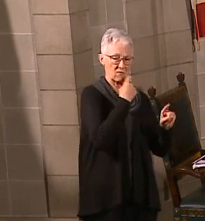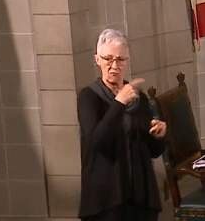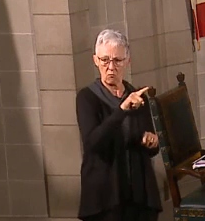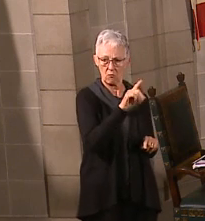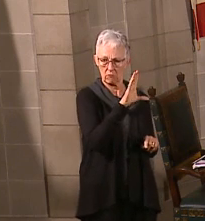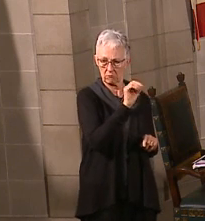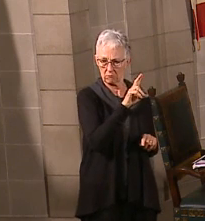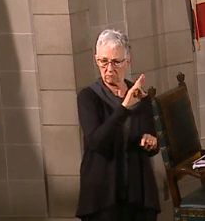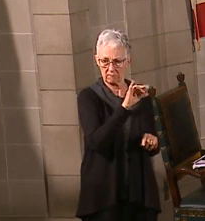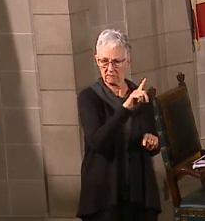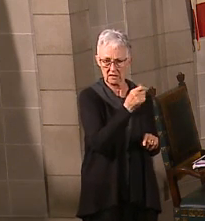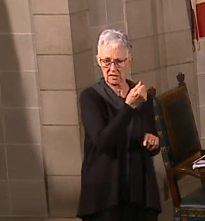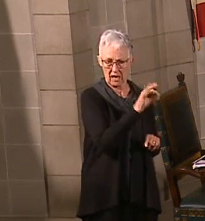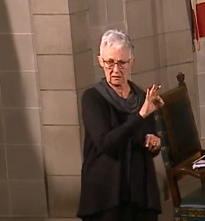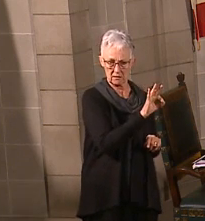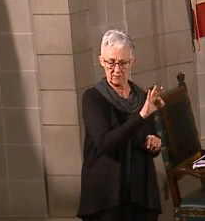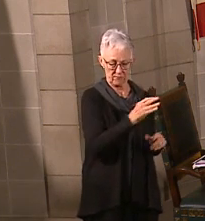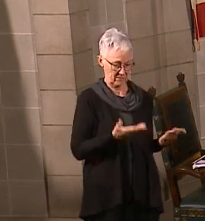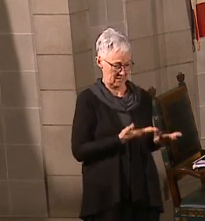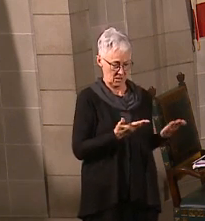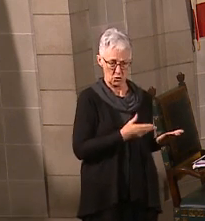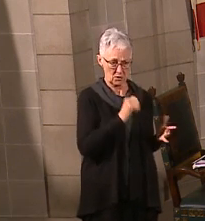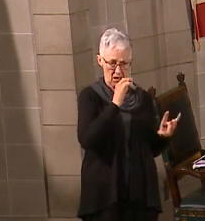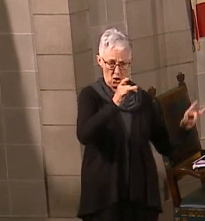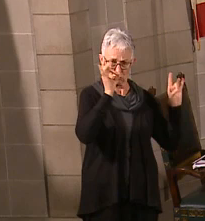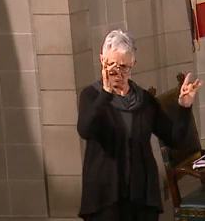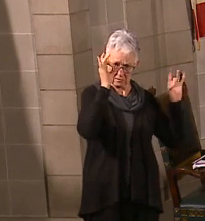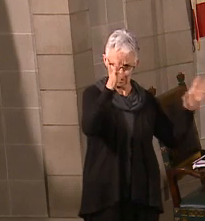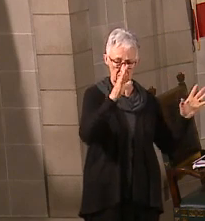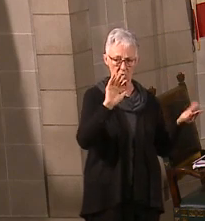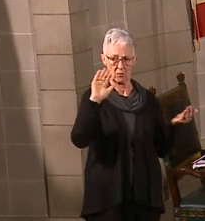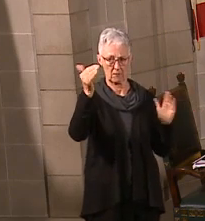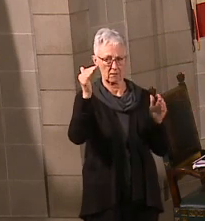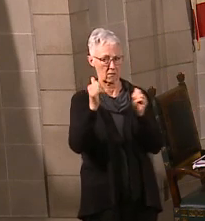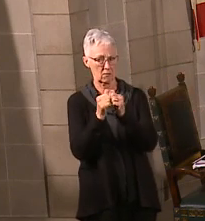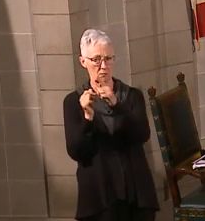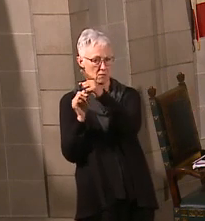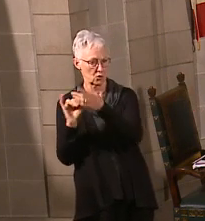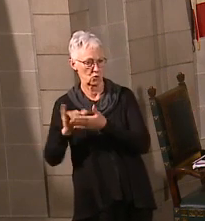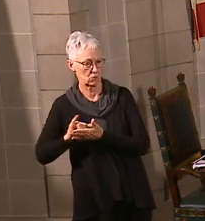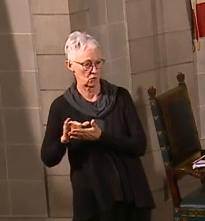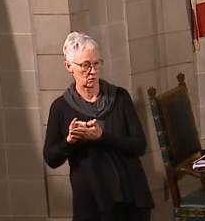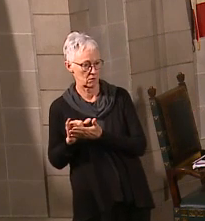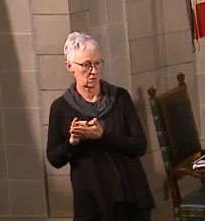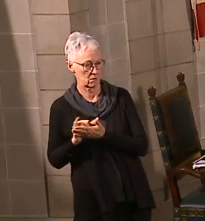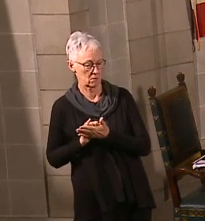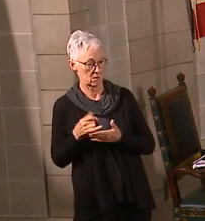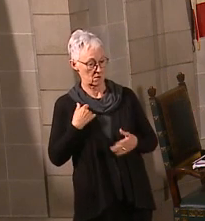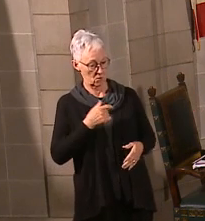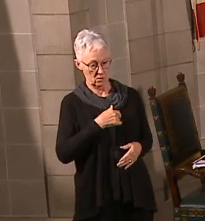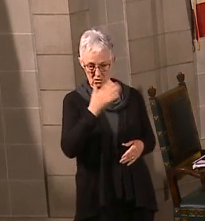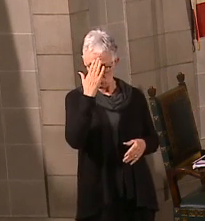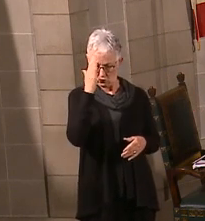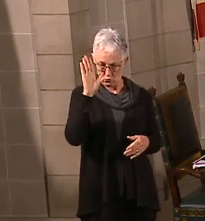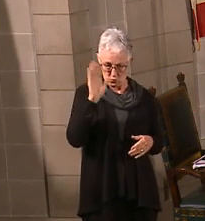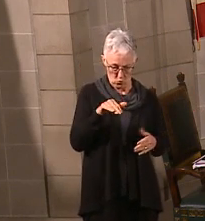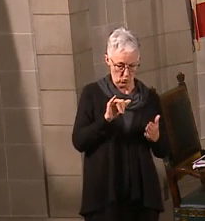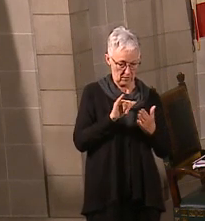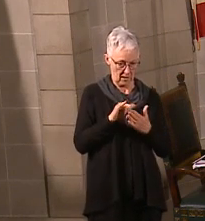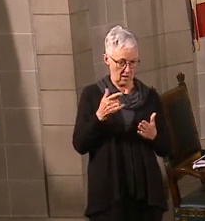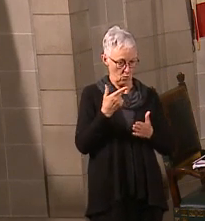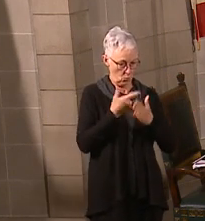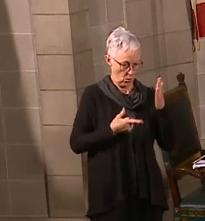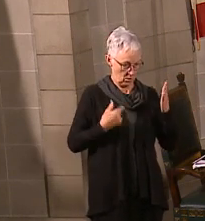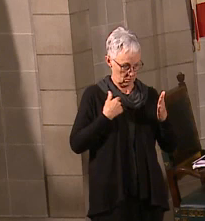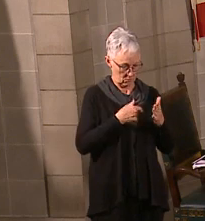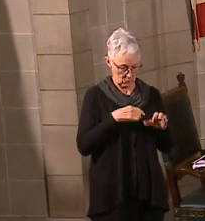other states, like New York. In fact, we know that the steps we have taken, these non-pharmaceutical interventions, things